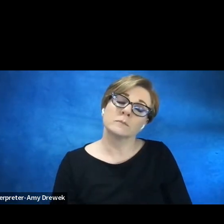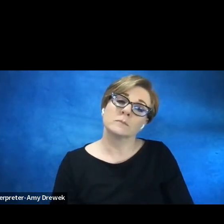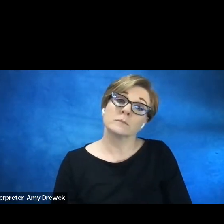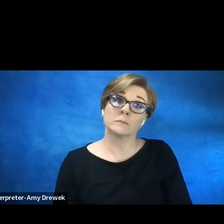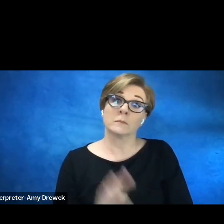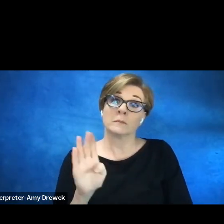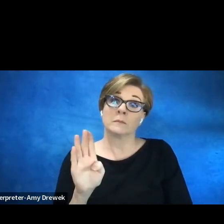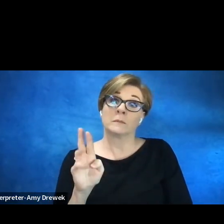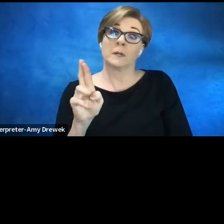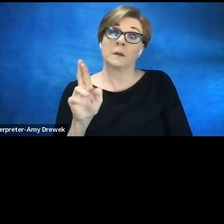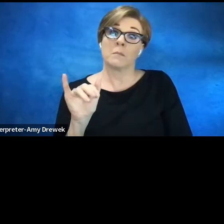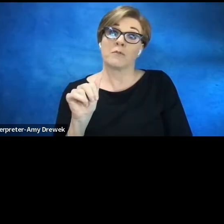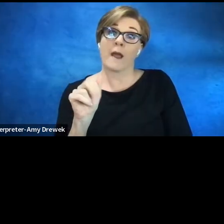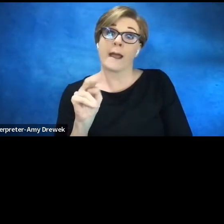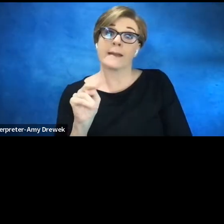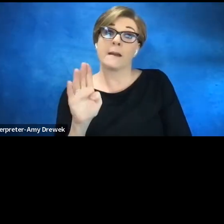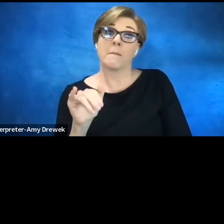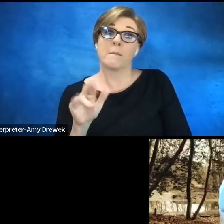Brian Bart from HHS.